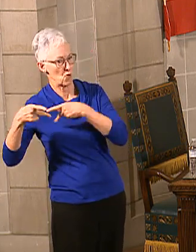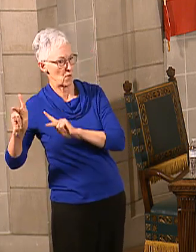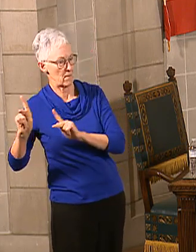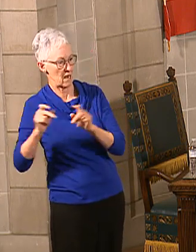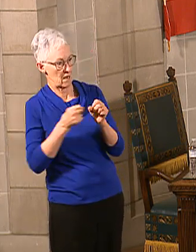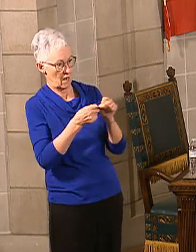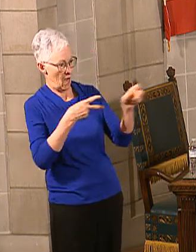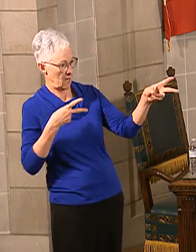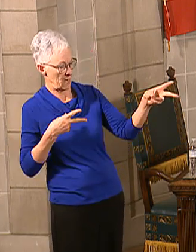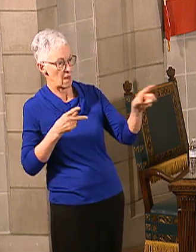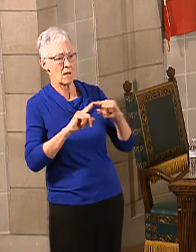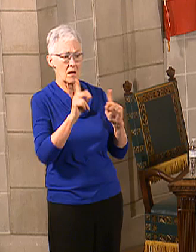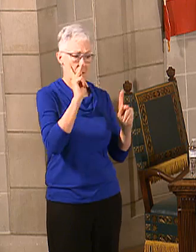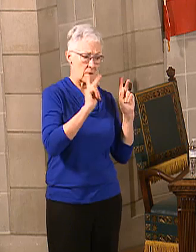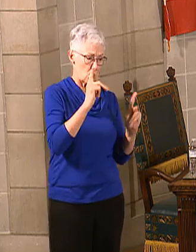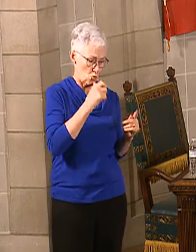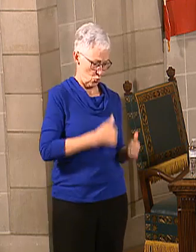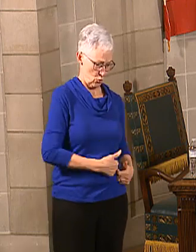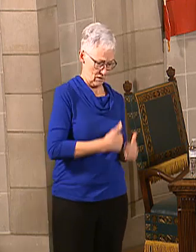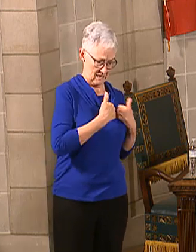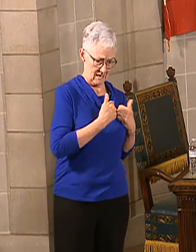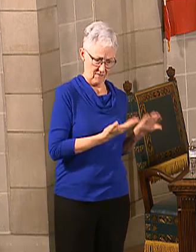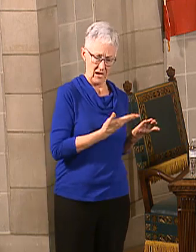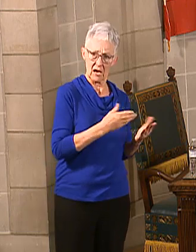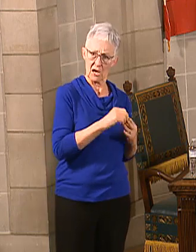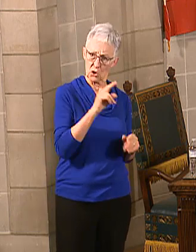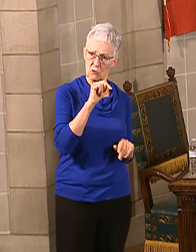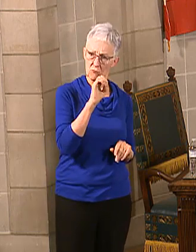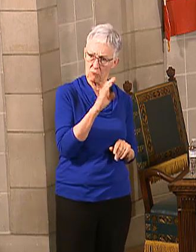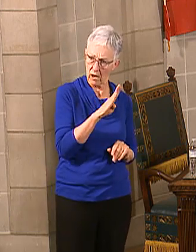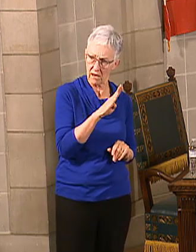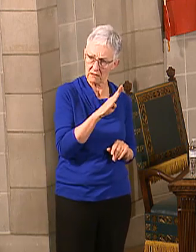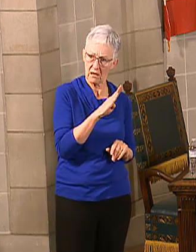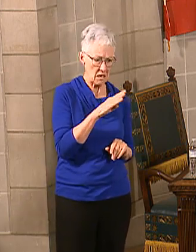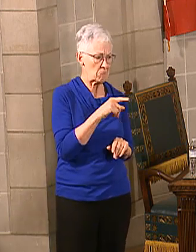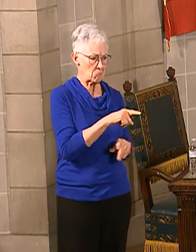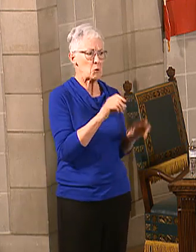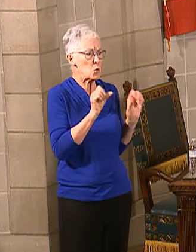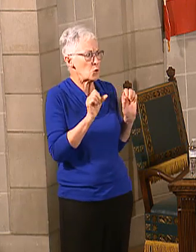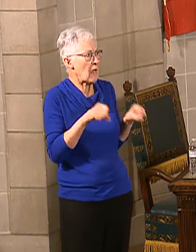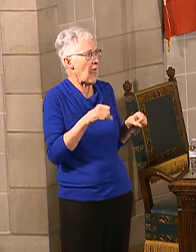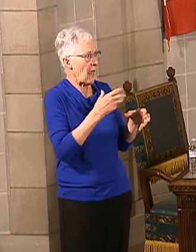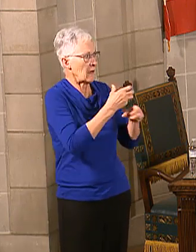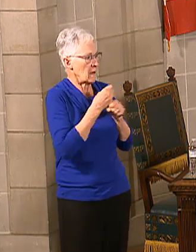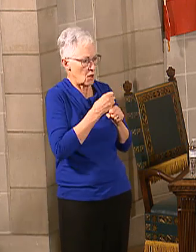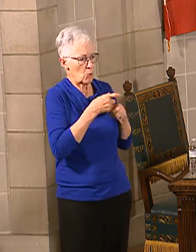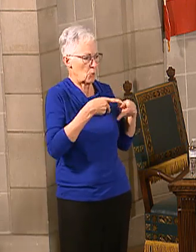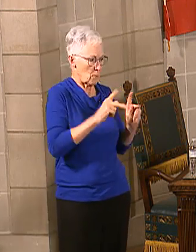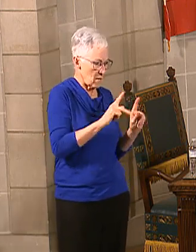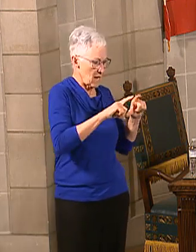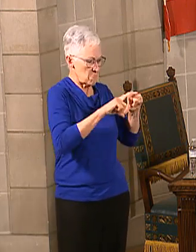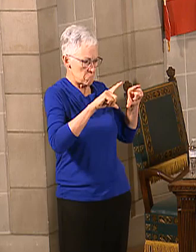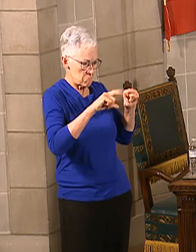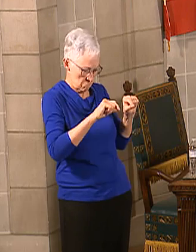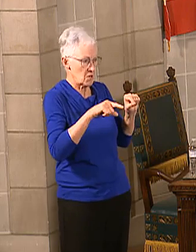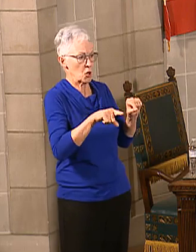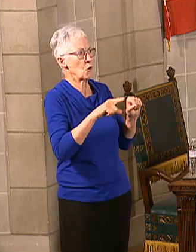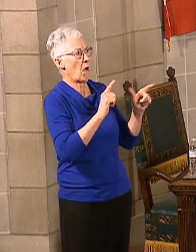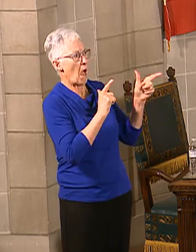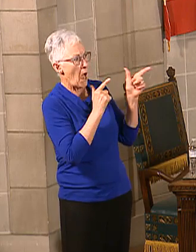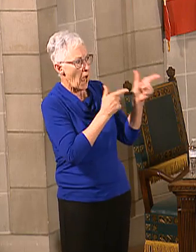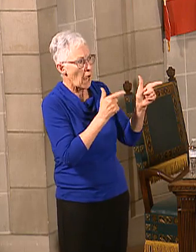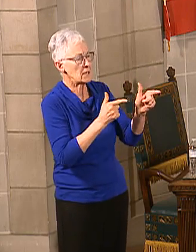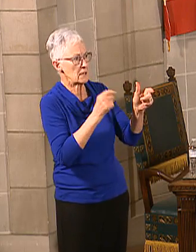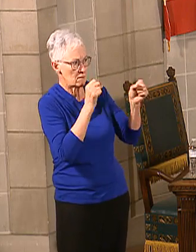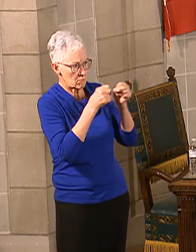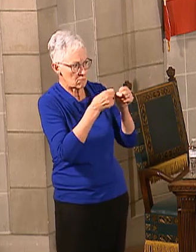not subject to that 14-day travel quarantine, you still have to practice good social distancing. All the things we were just talking about keeping your distance from other people and so forth.